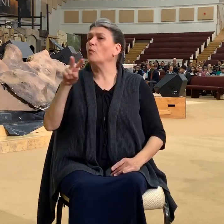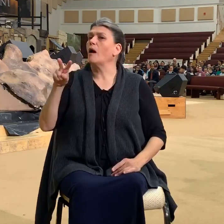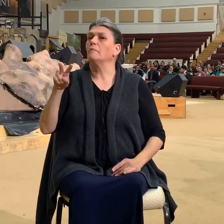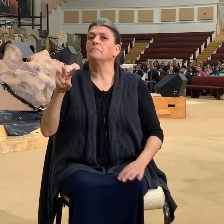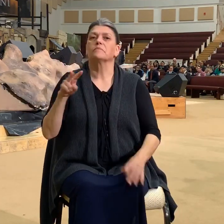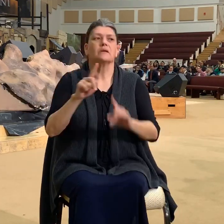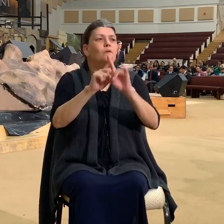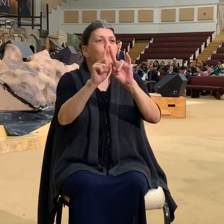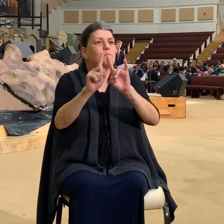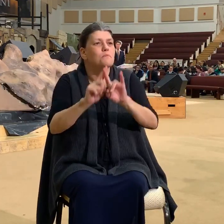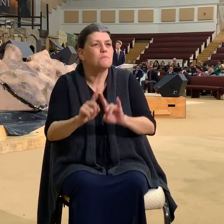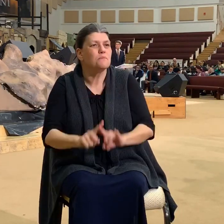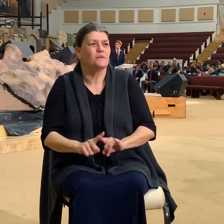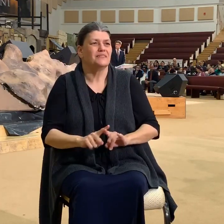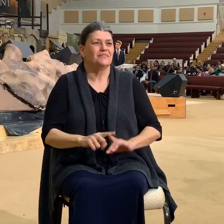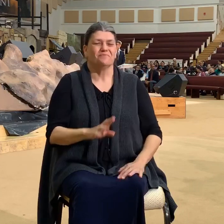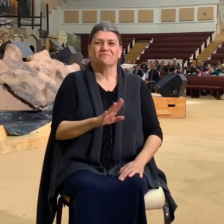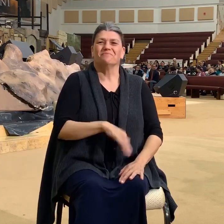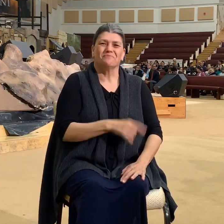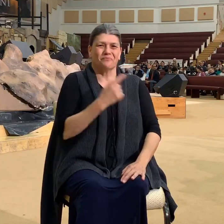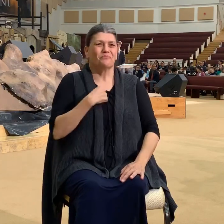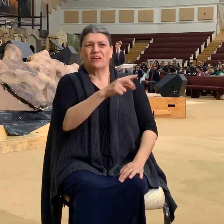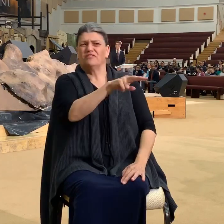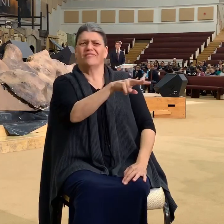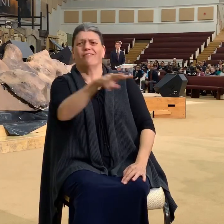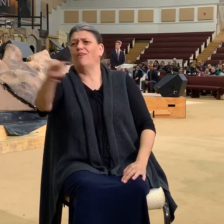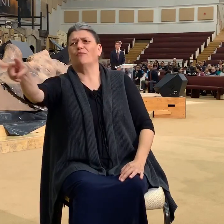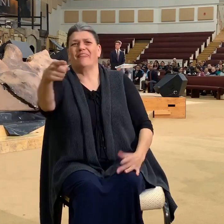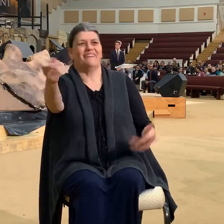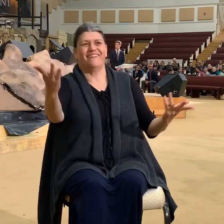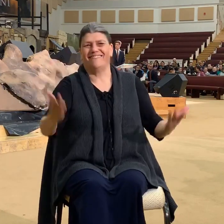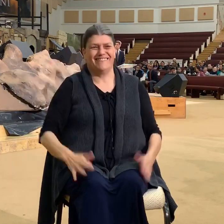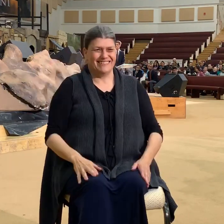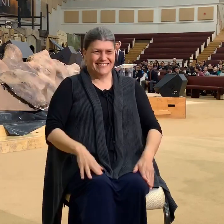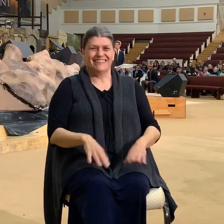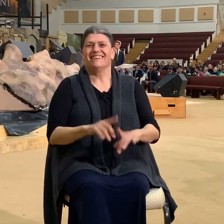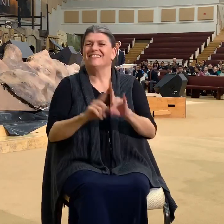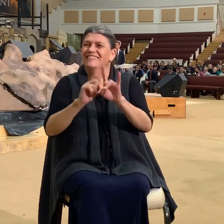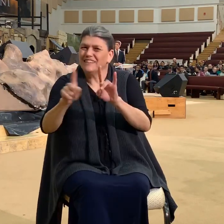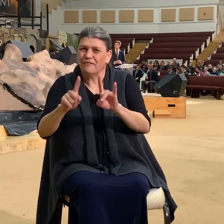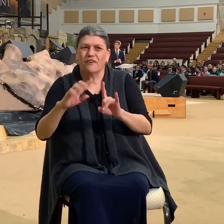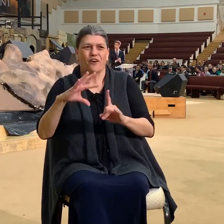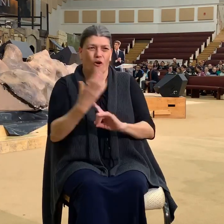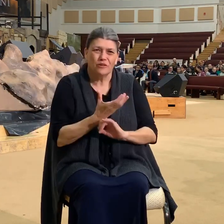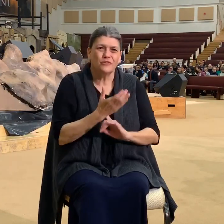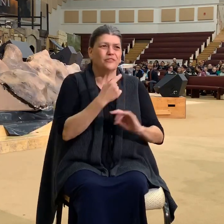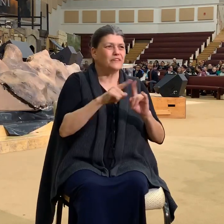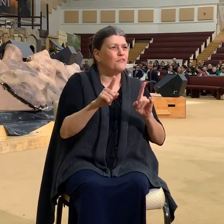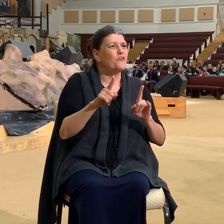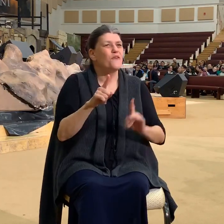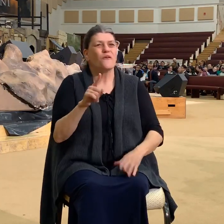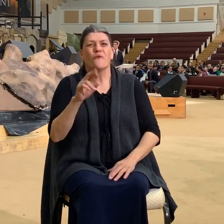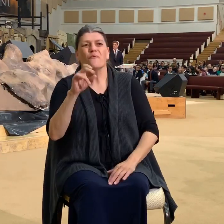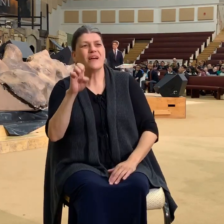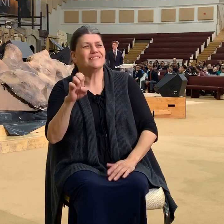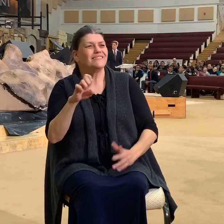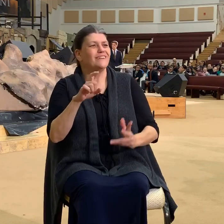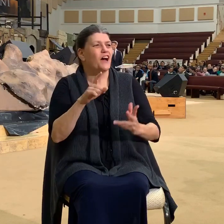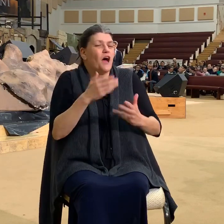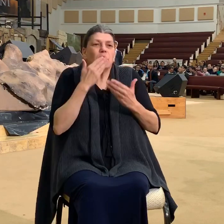A lot of different races, cultures, folks that speak different languages. I don't know about you, but I'm thankful to be